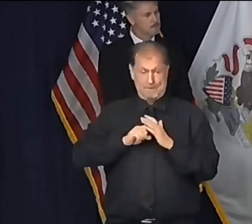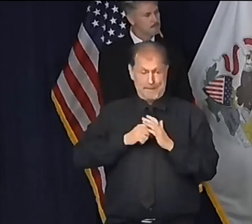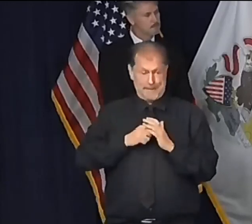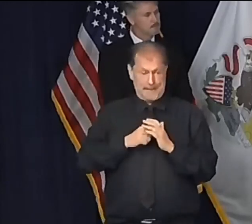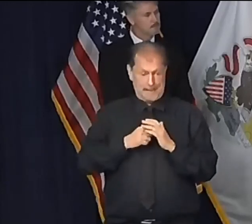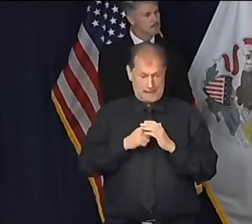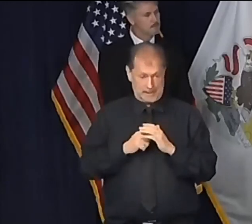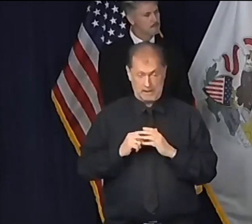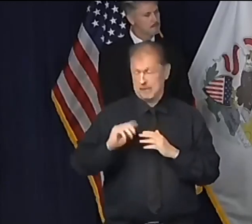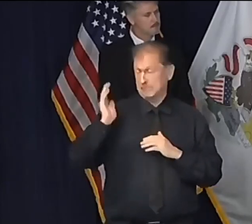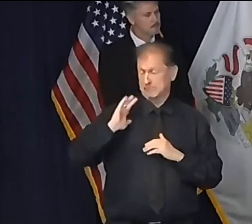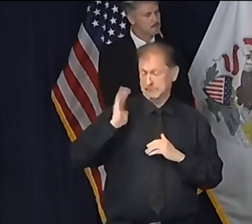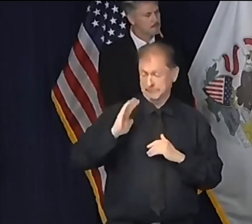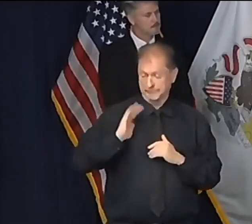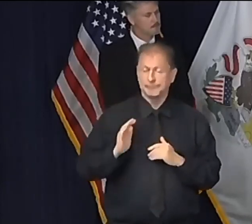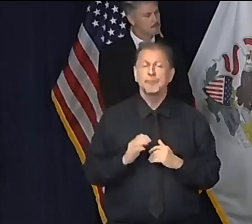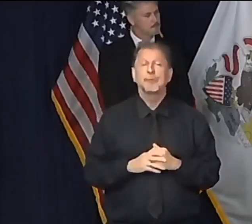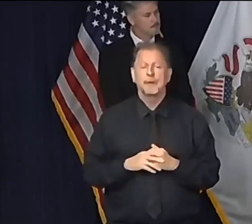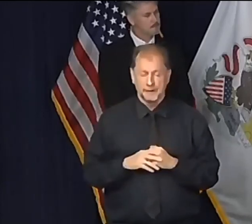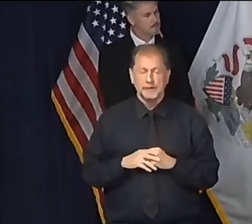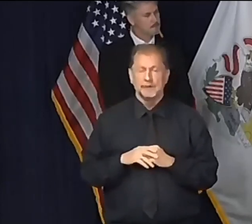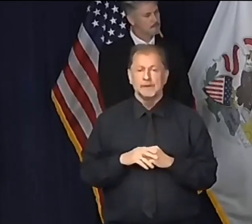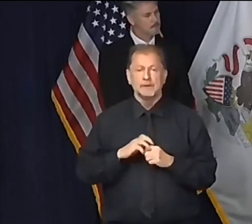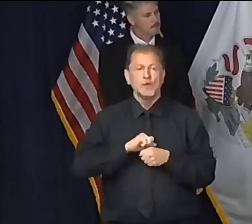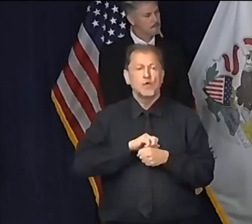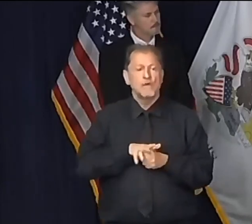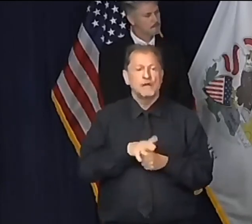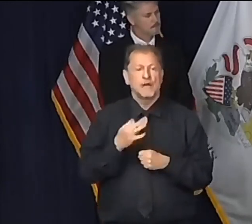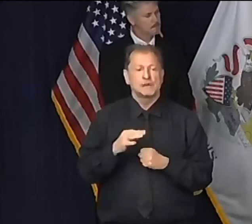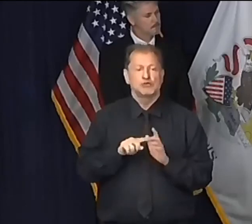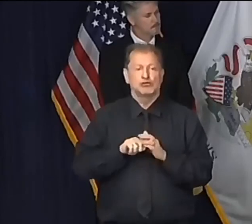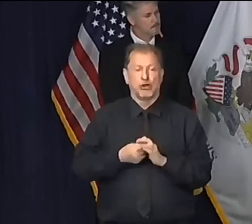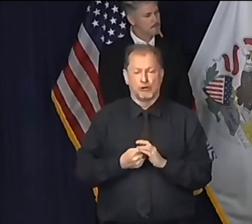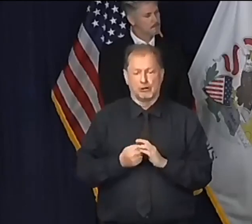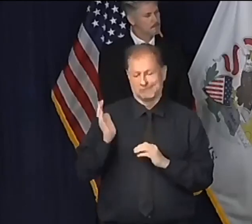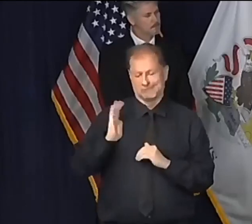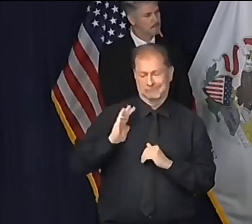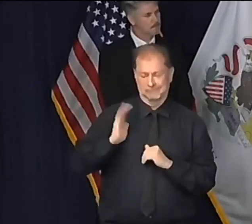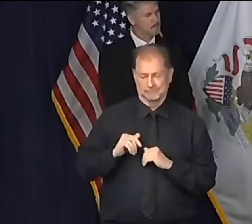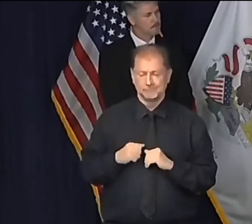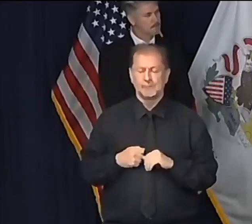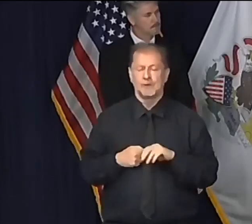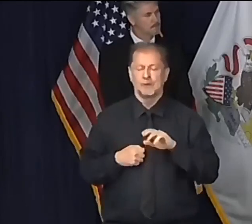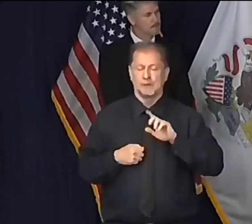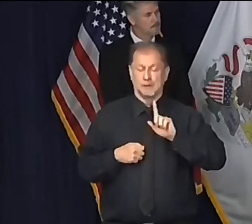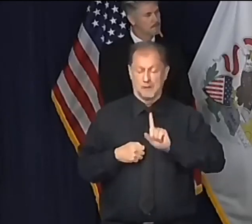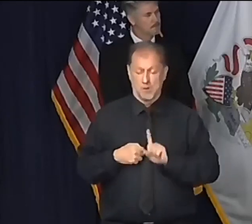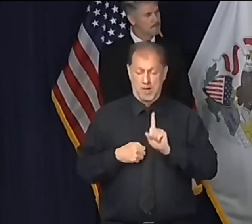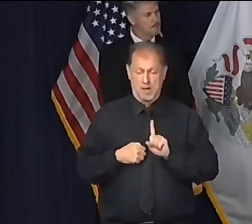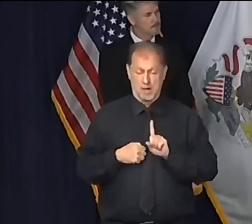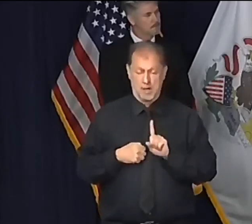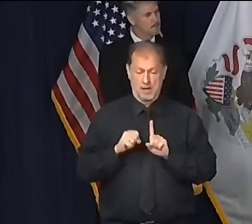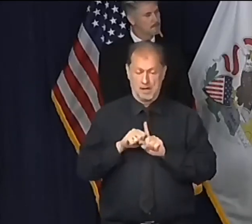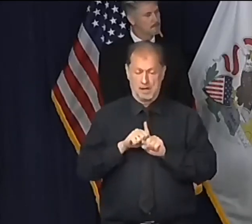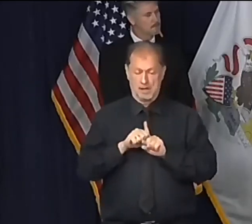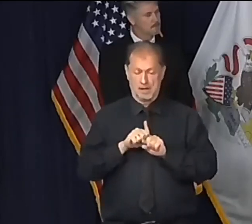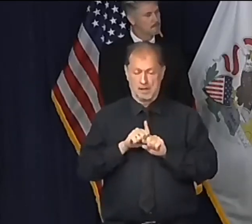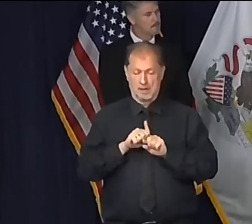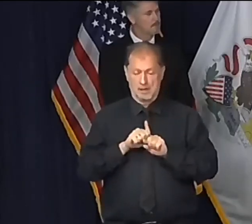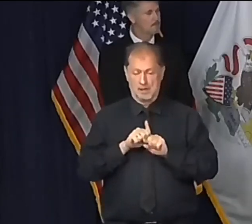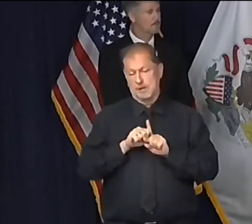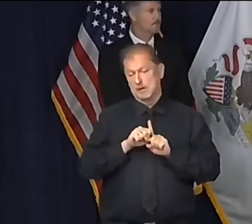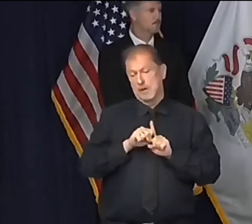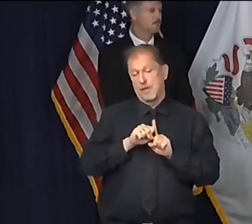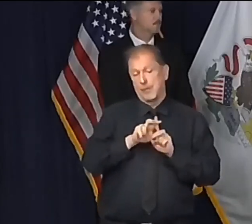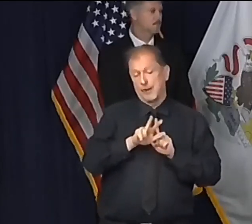this development of COVID-19 in Illinois, there was a coefficient that was like 3.5